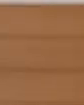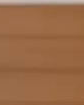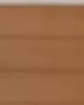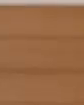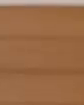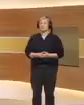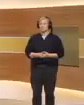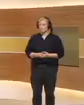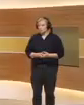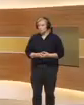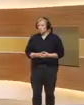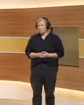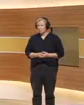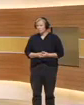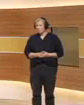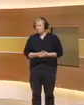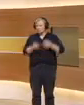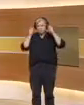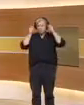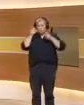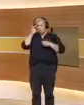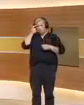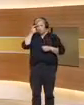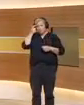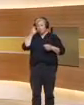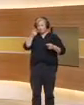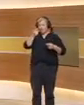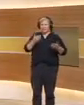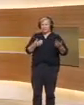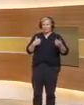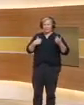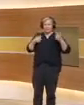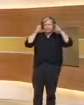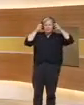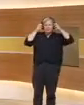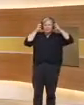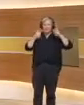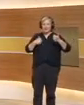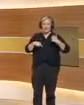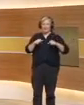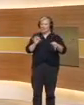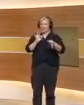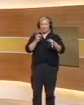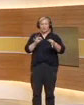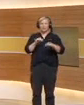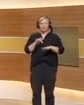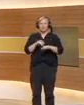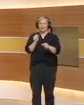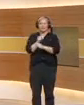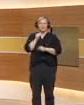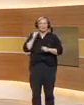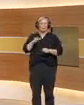Yeah, hello. Kohnen, I work with the BGW. My question is, if a hospital wanted to participate